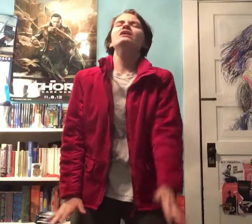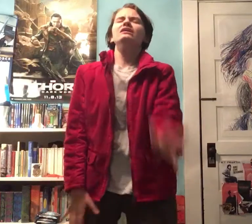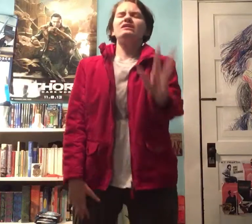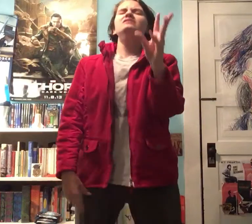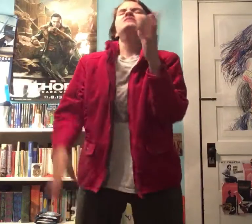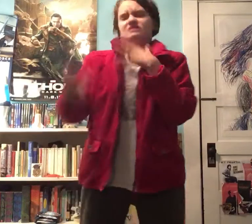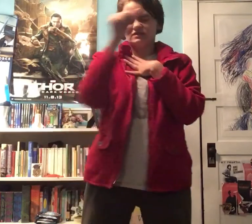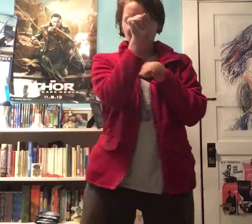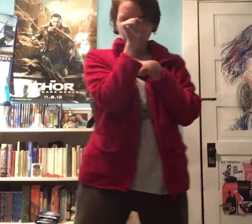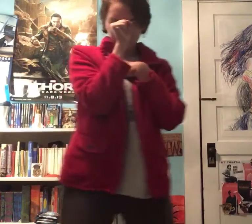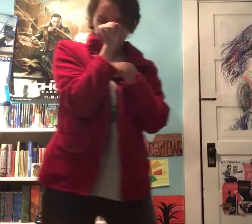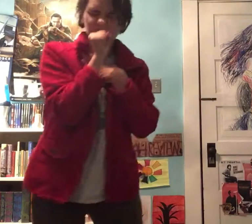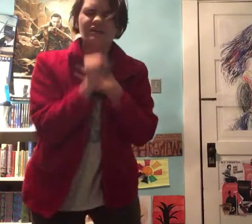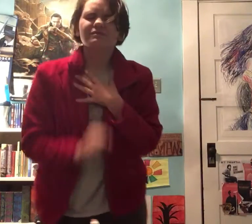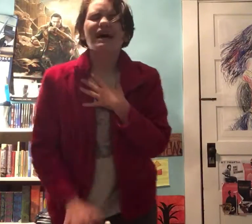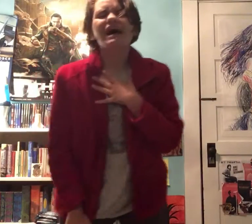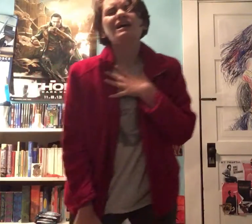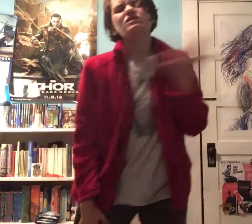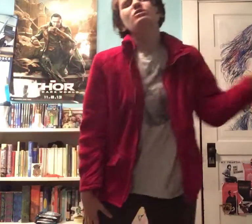boy. Something about you